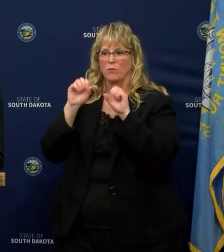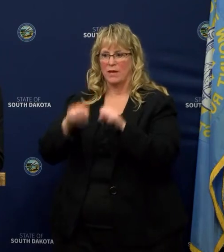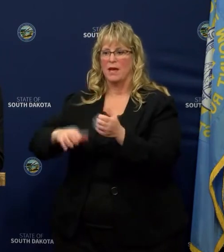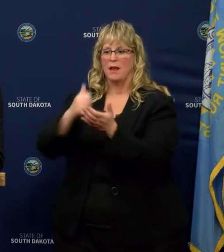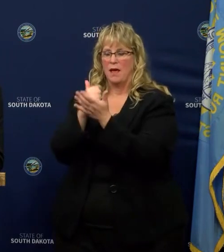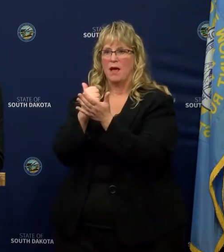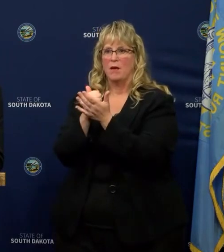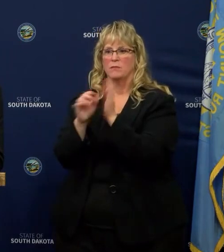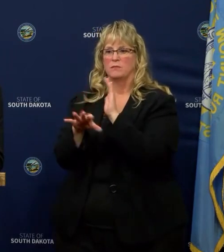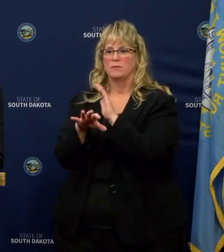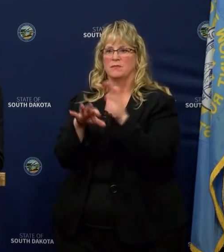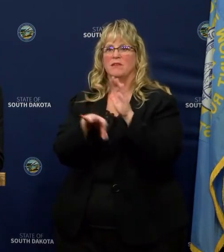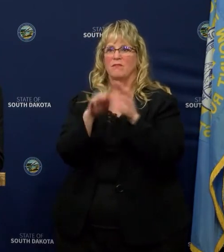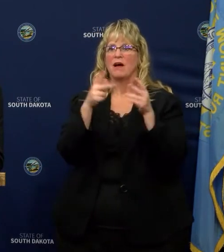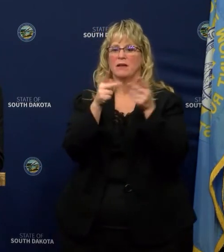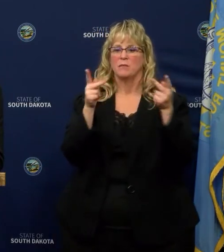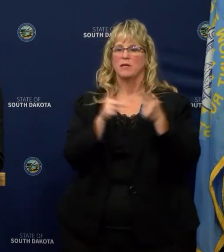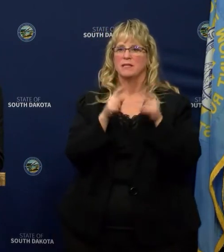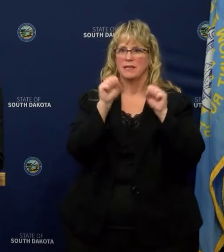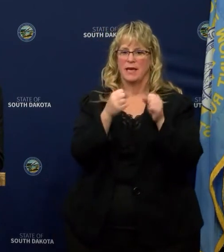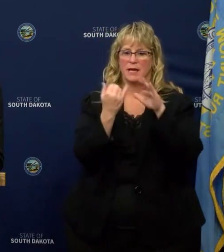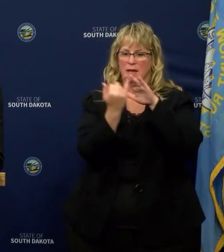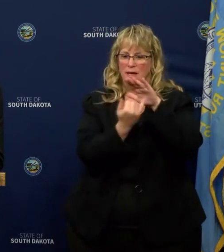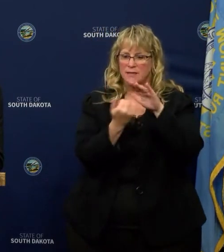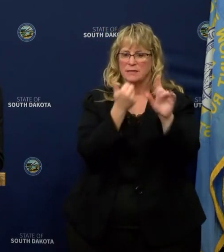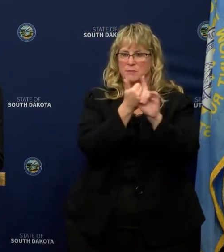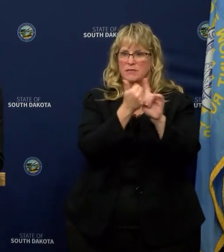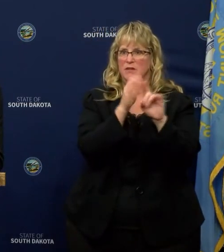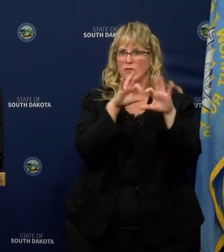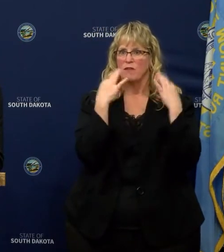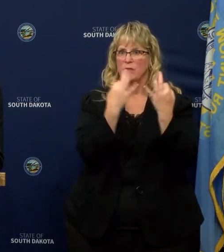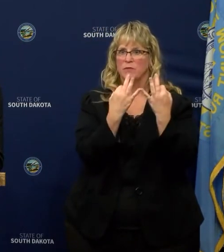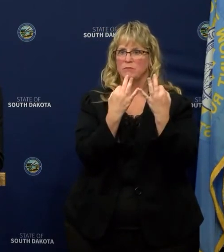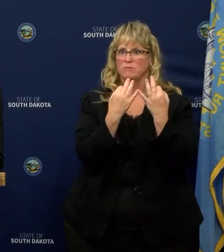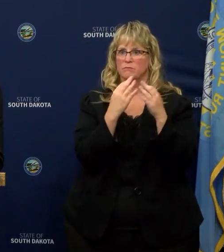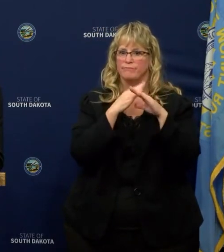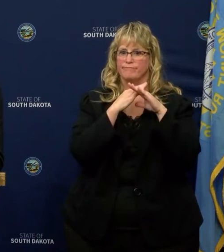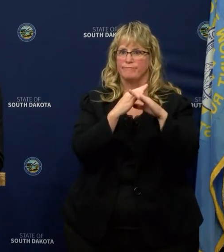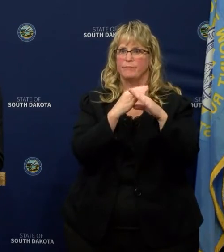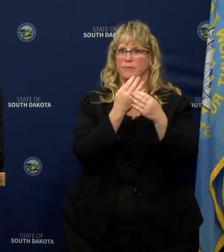find a spot that they could isolate and protect themselves and their family and keep them healthy.